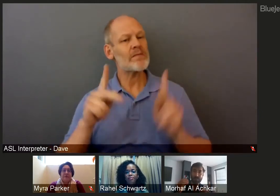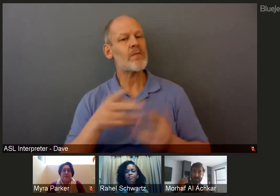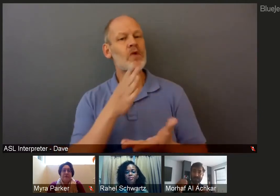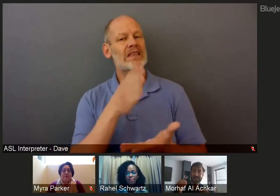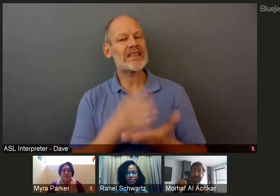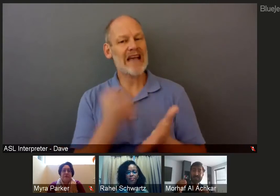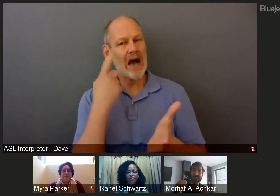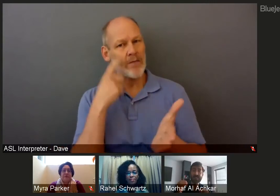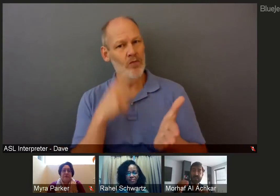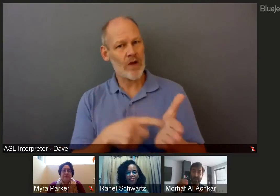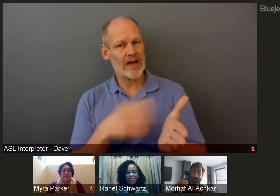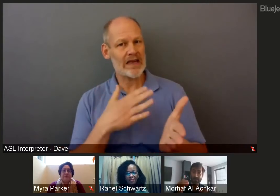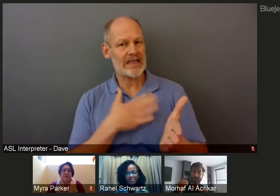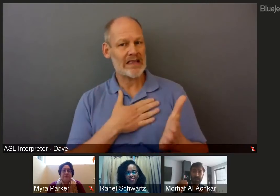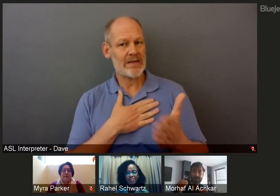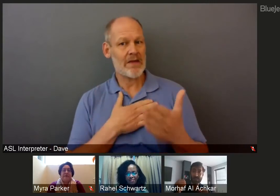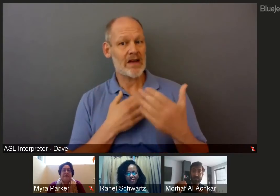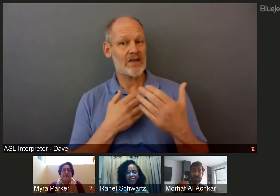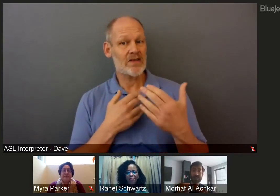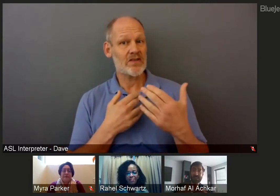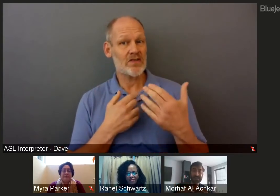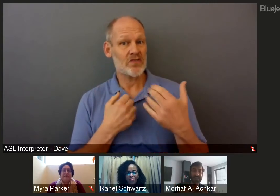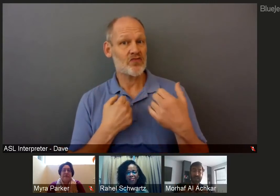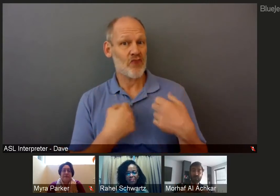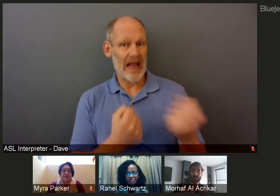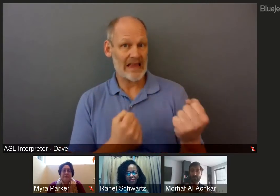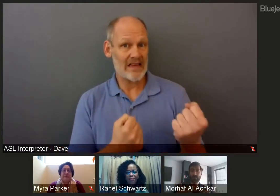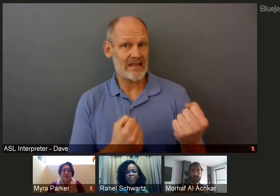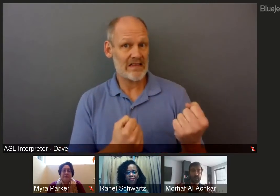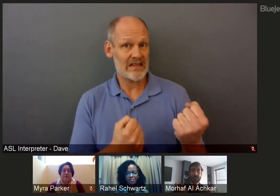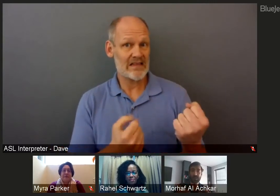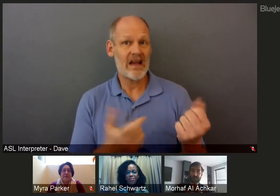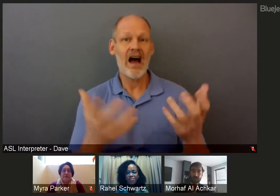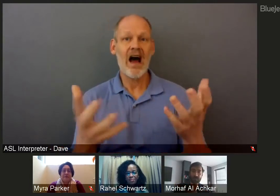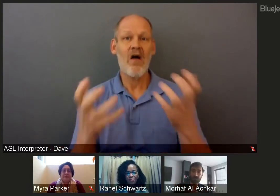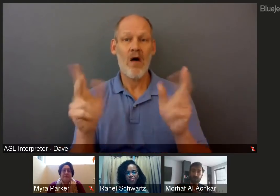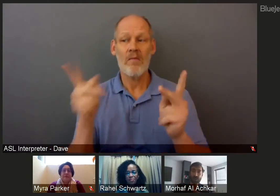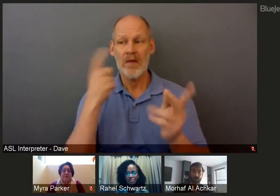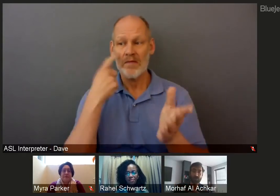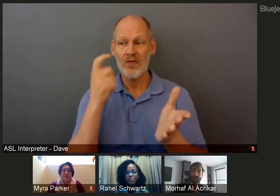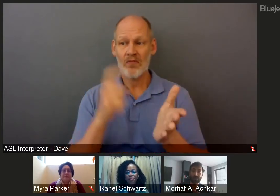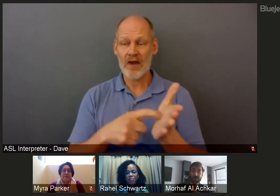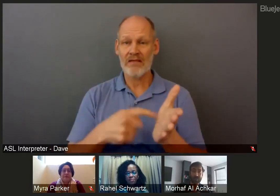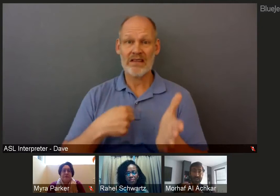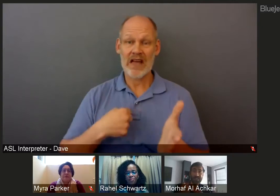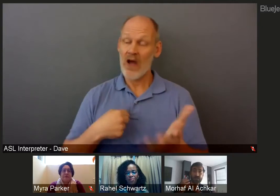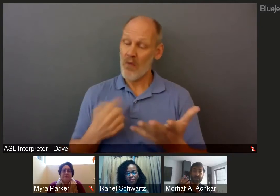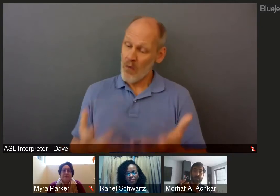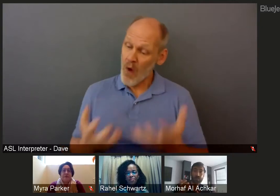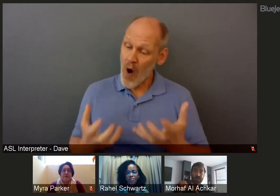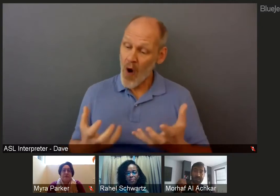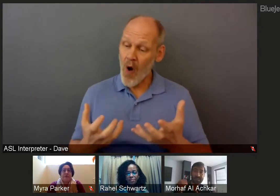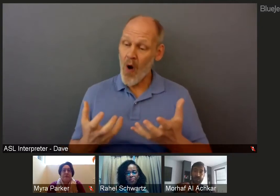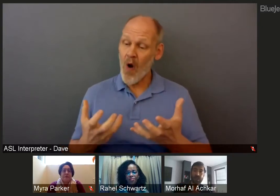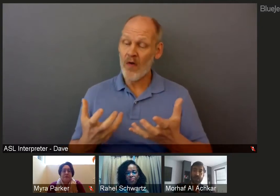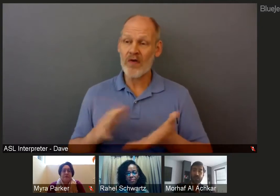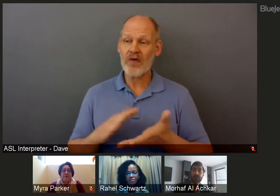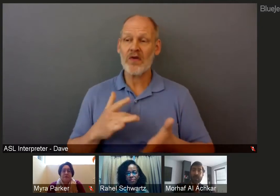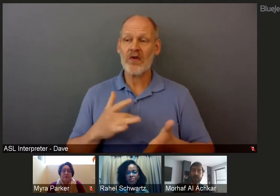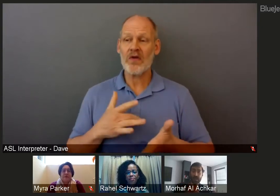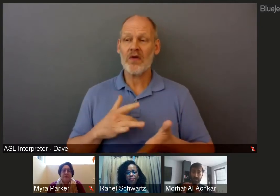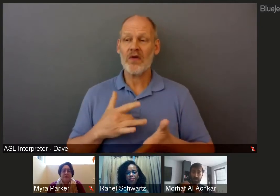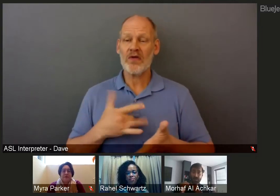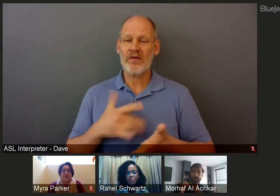and resiliency. I wish somebody just recognized that I want to be weak and I want to falter, and I need your support, I need your